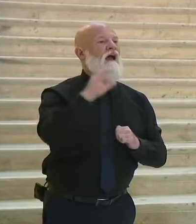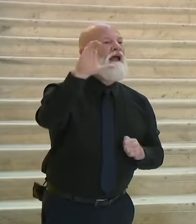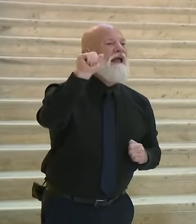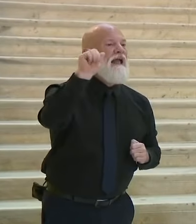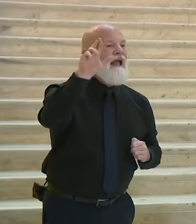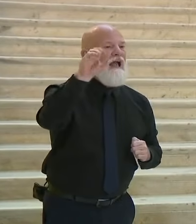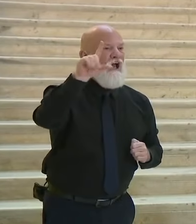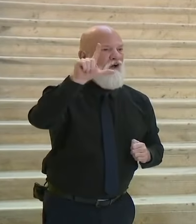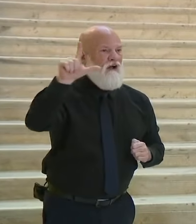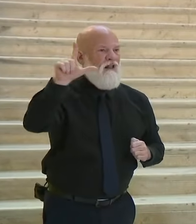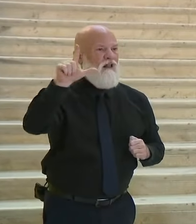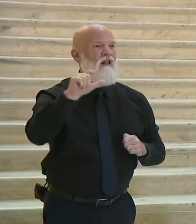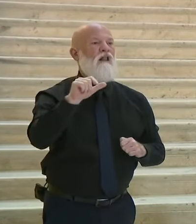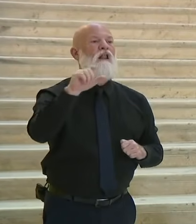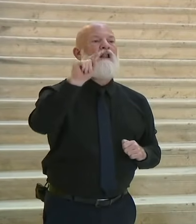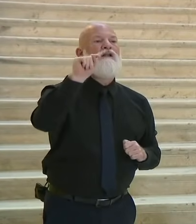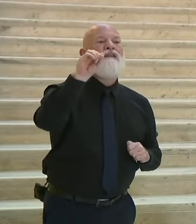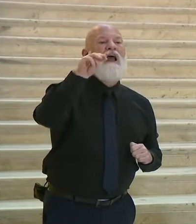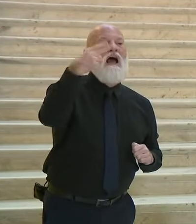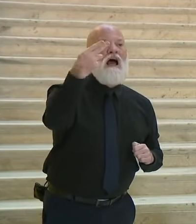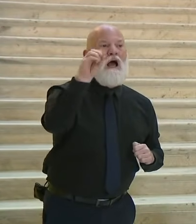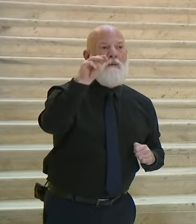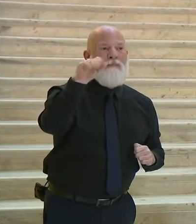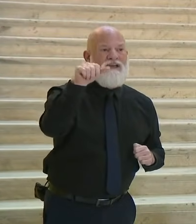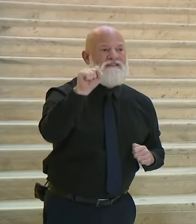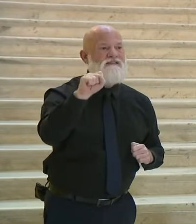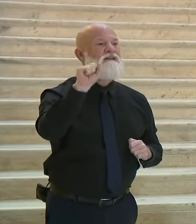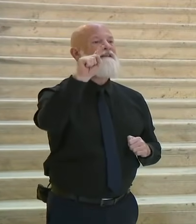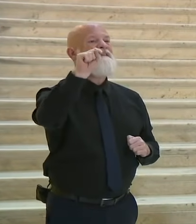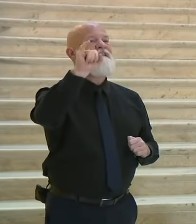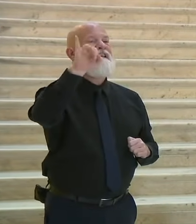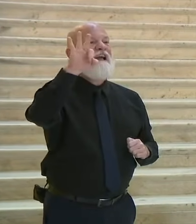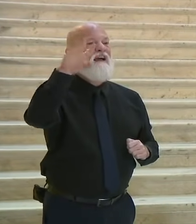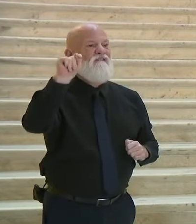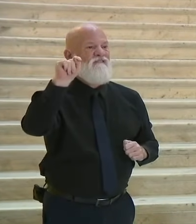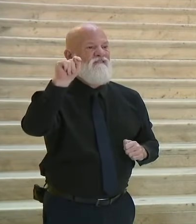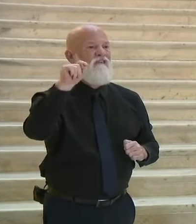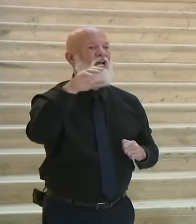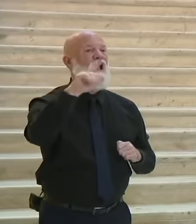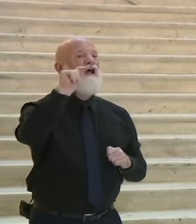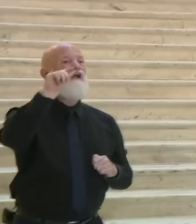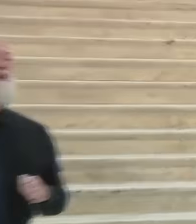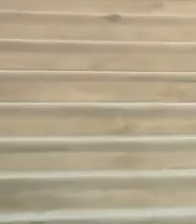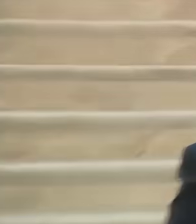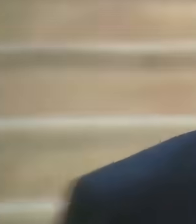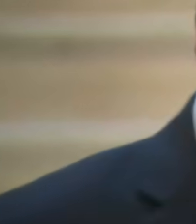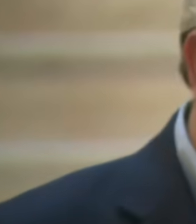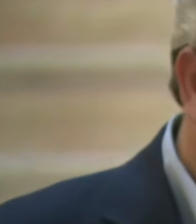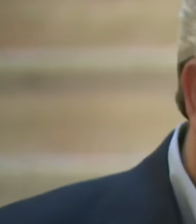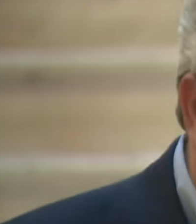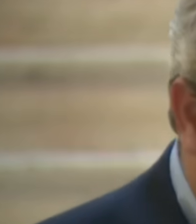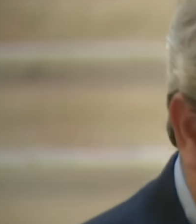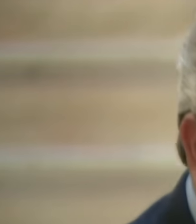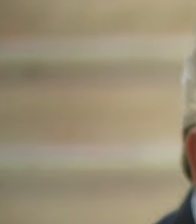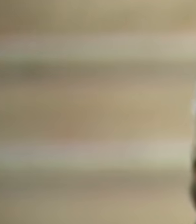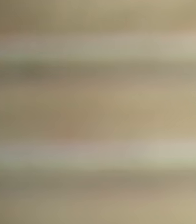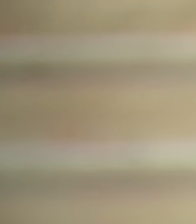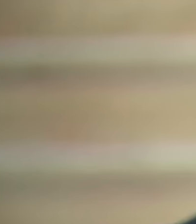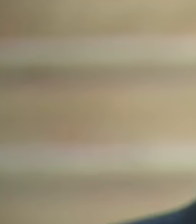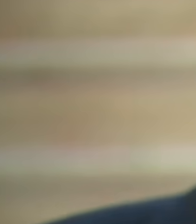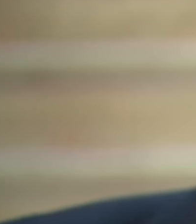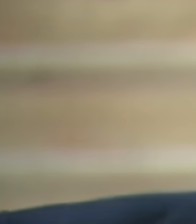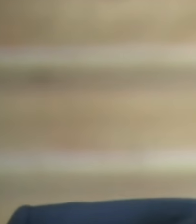Thomas, Tift, Toombs, Trutland, Twiggs, Ware, Warren, Wheeler, White. Those are the 43 that are done. Now, the big